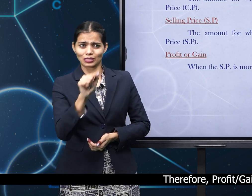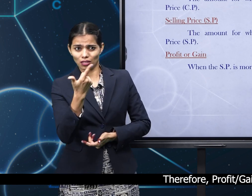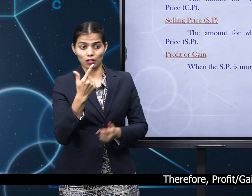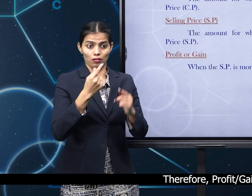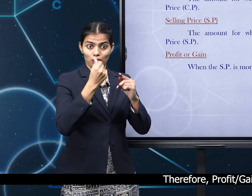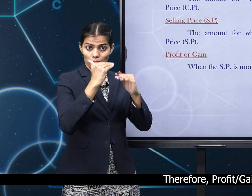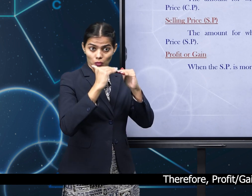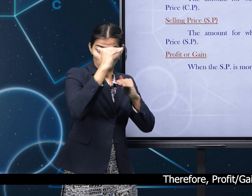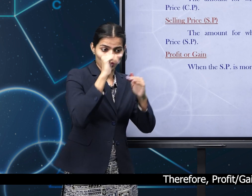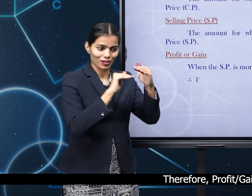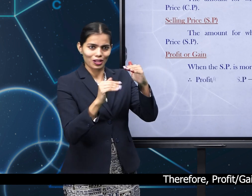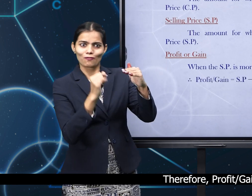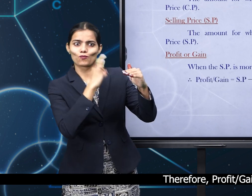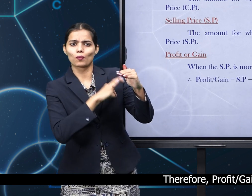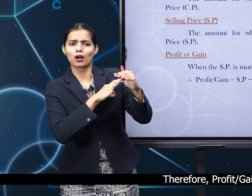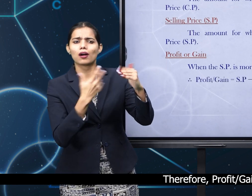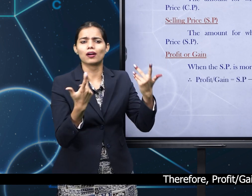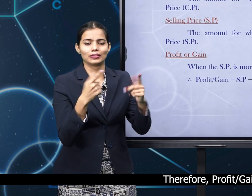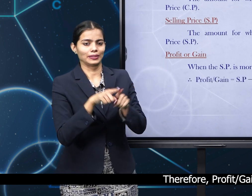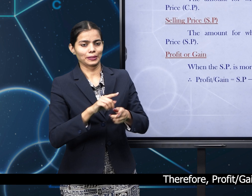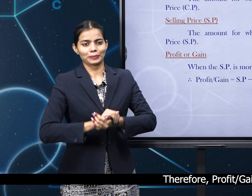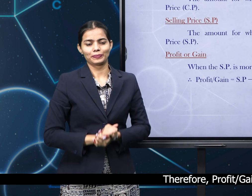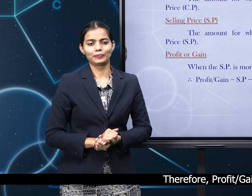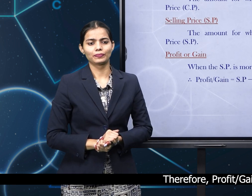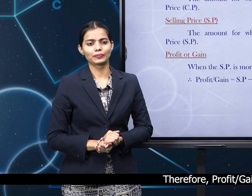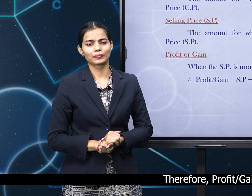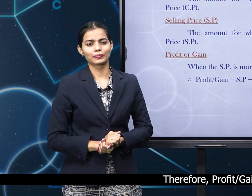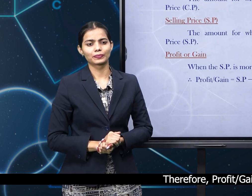Therefore, profit by gain is equal to SP minus CP.